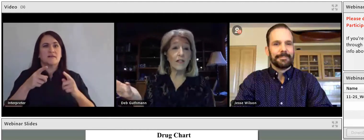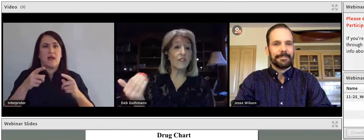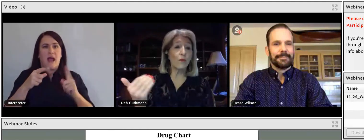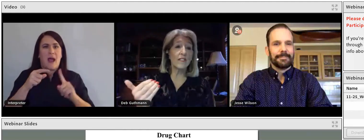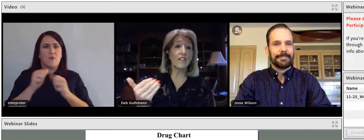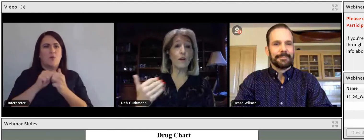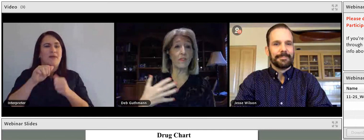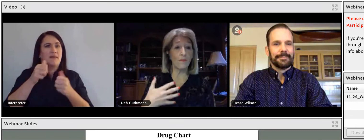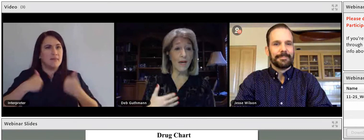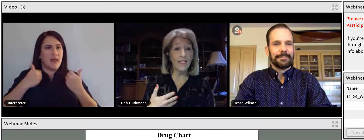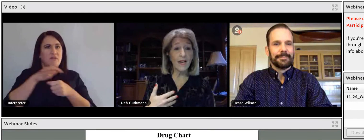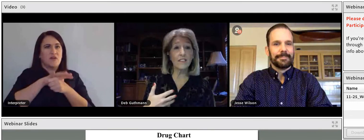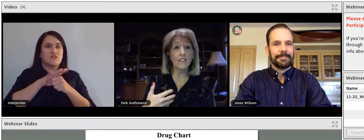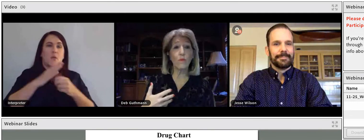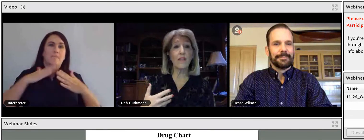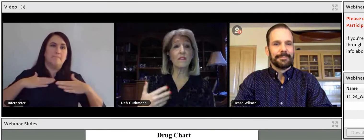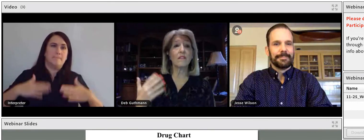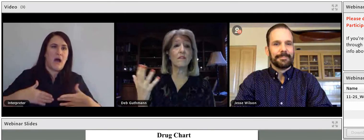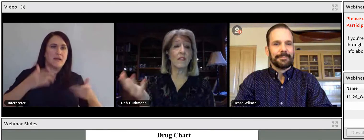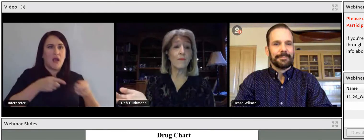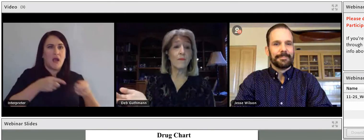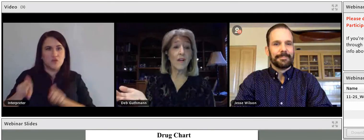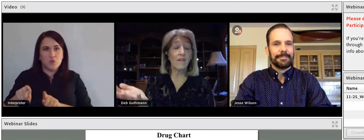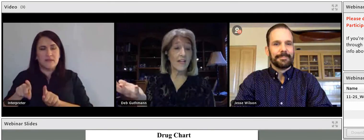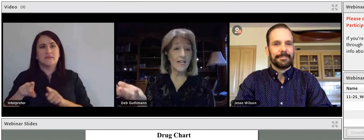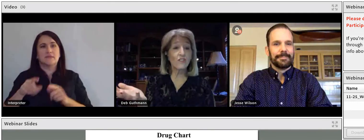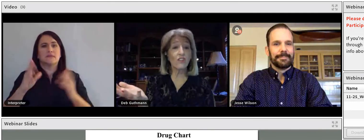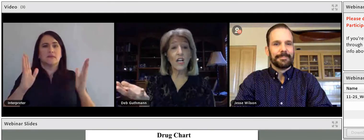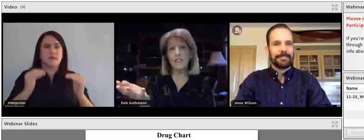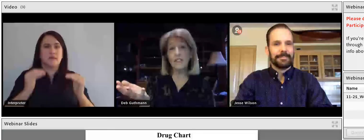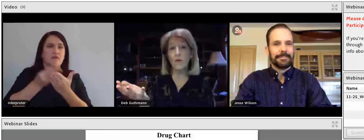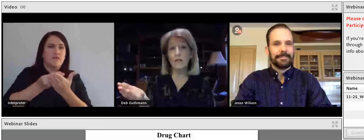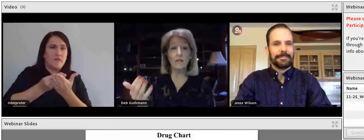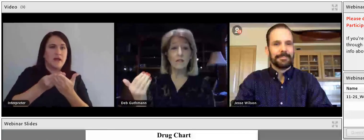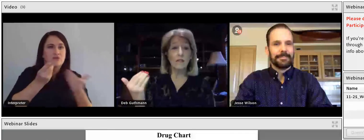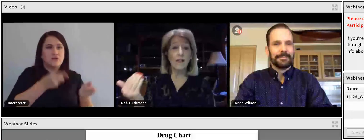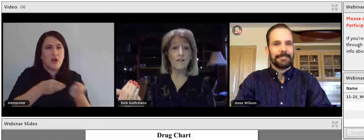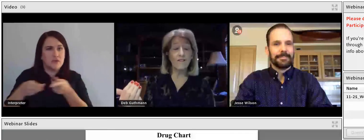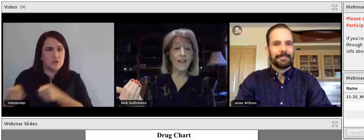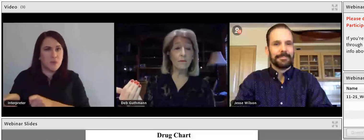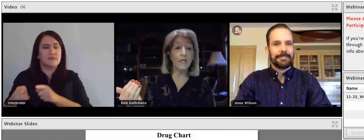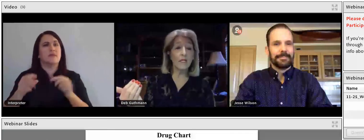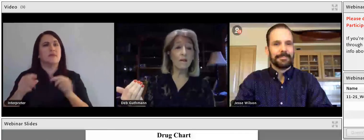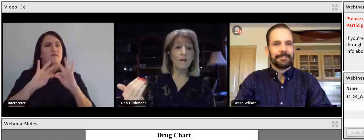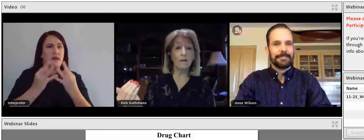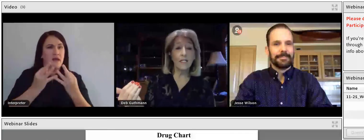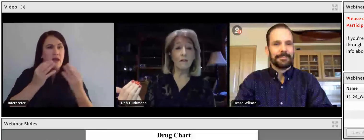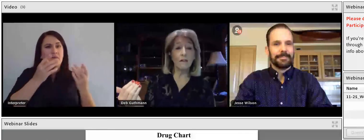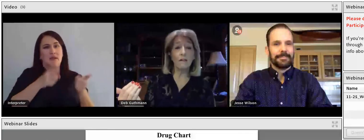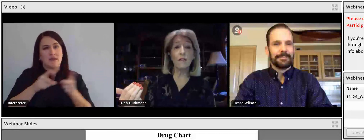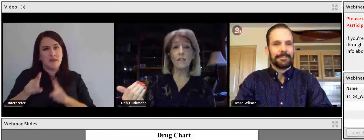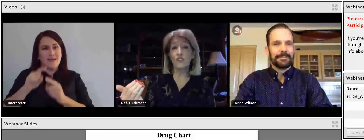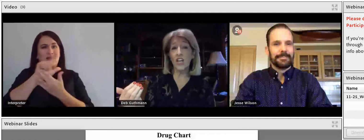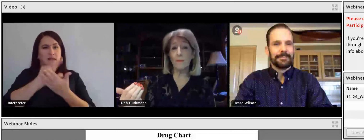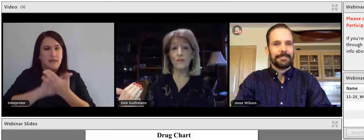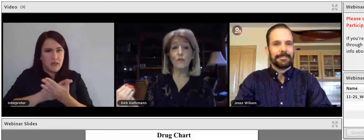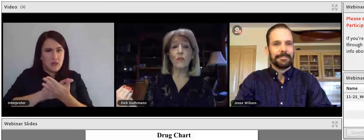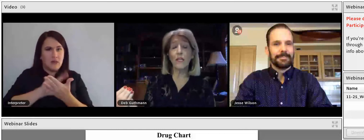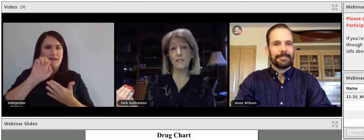in our life areas. So we start with the body consequences, financial consequences, family,